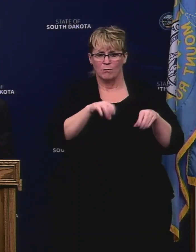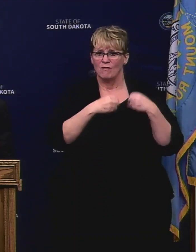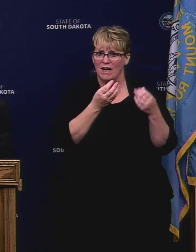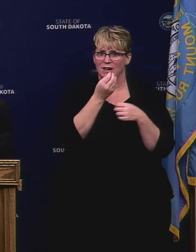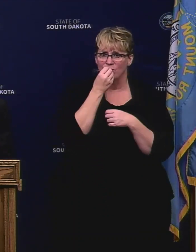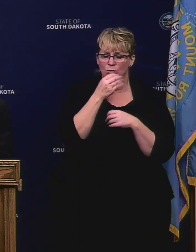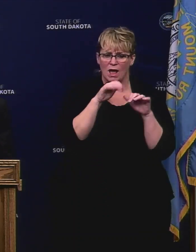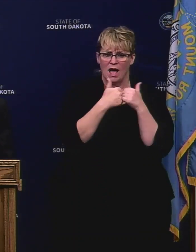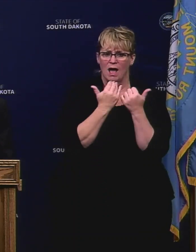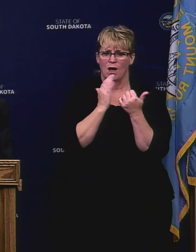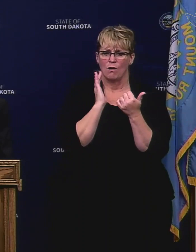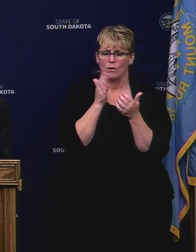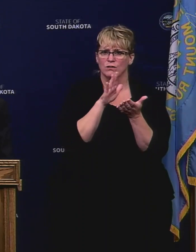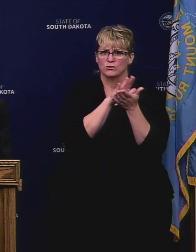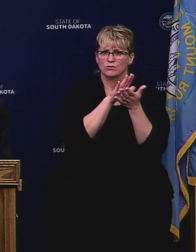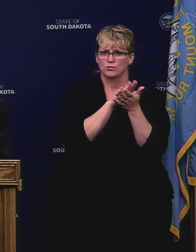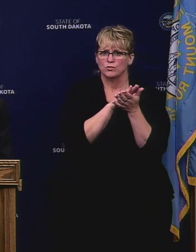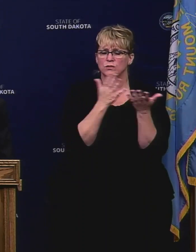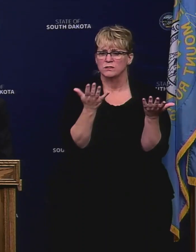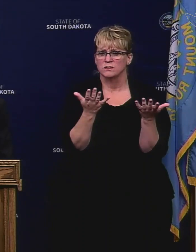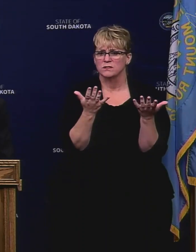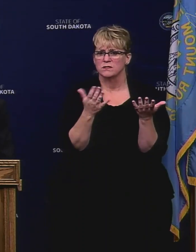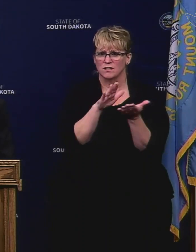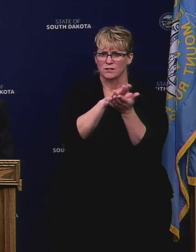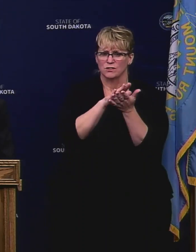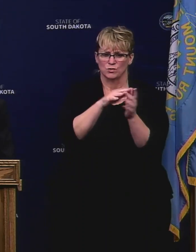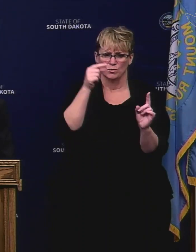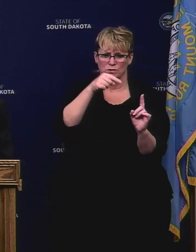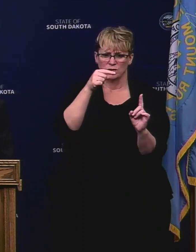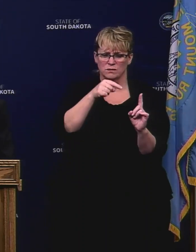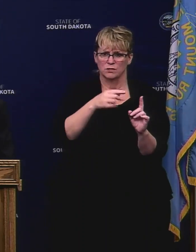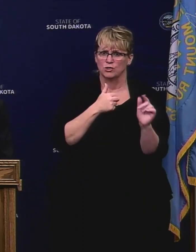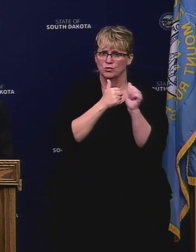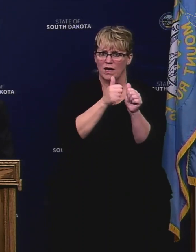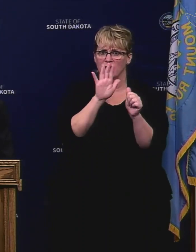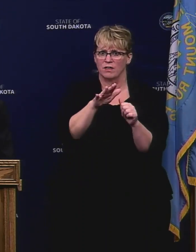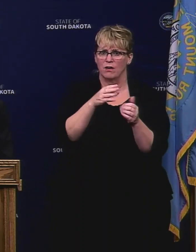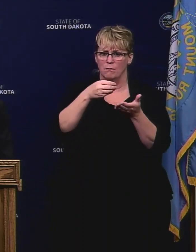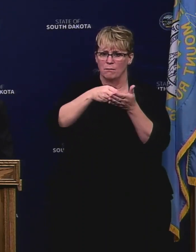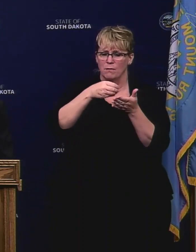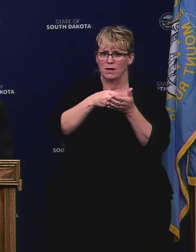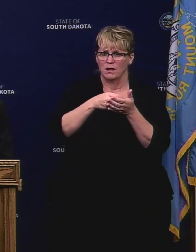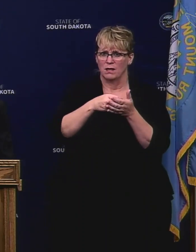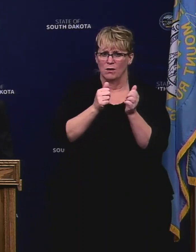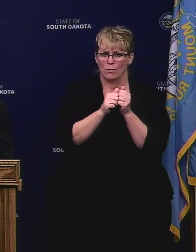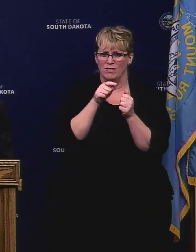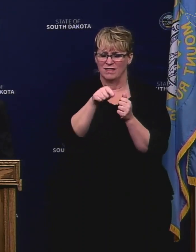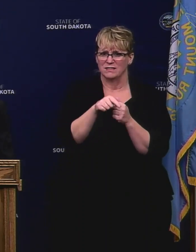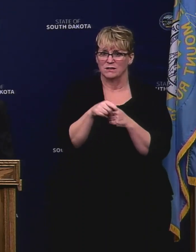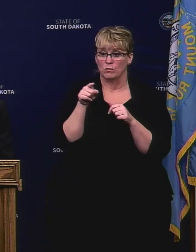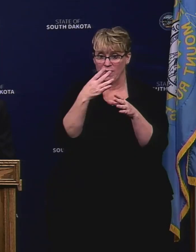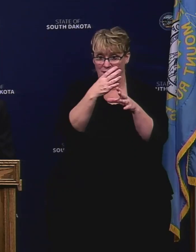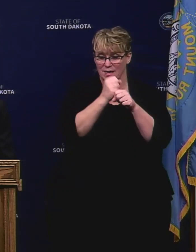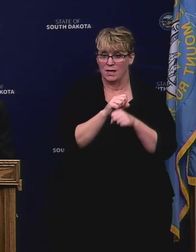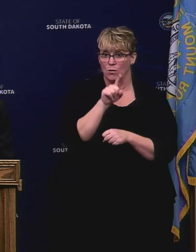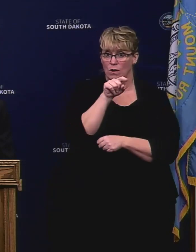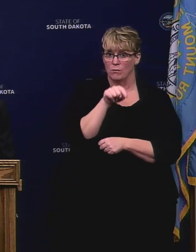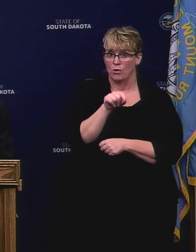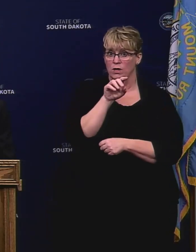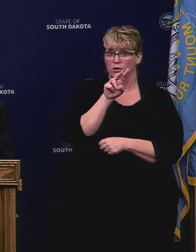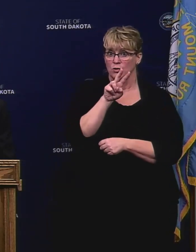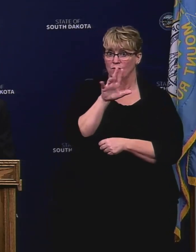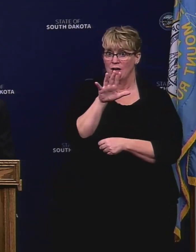will schools ultimately maybe track their expenses related to this? Will they get some of the $1.25